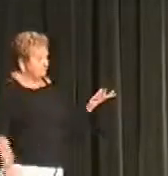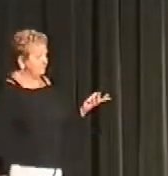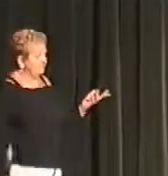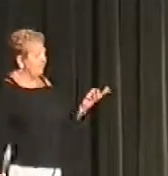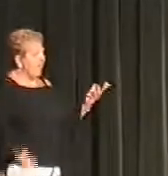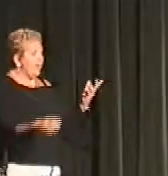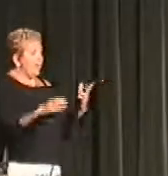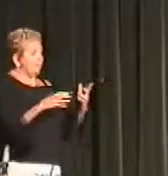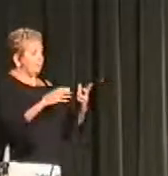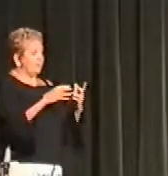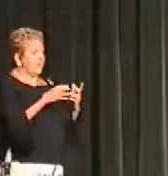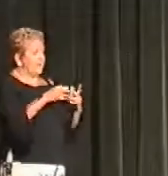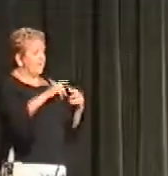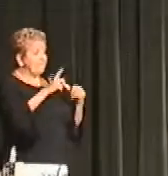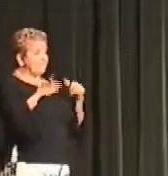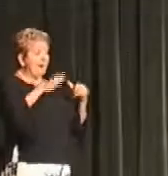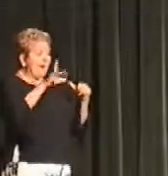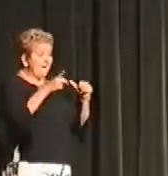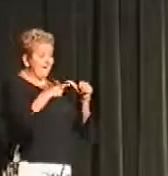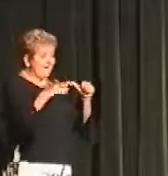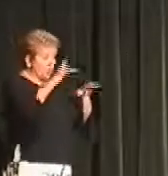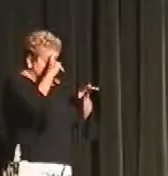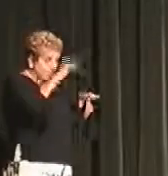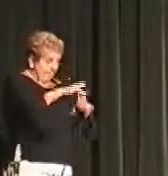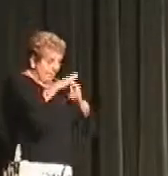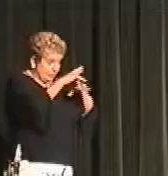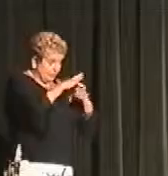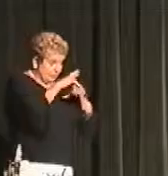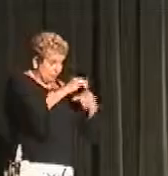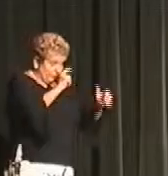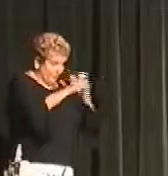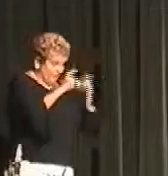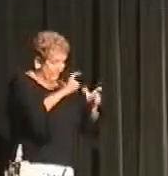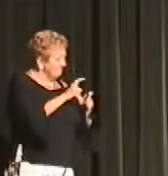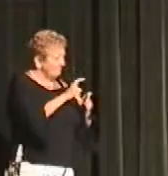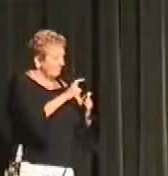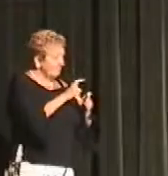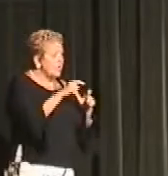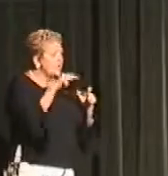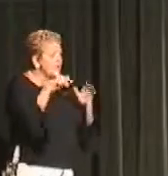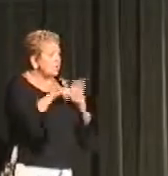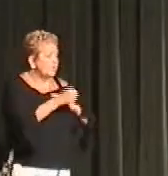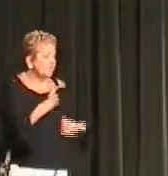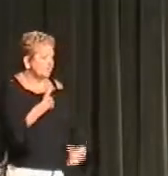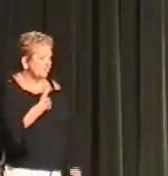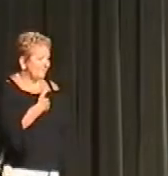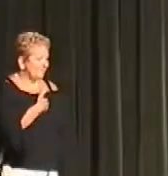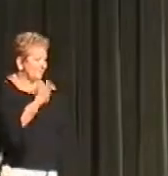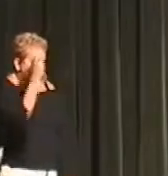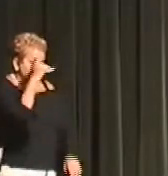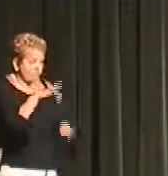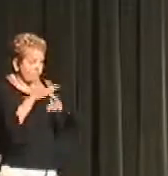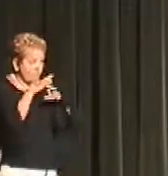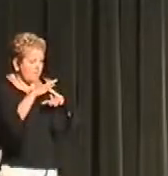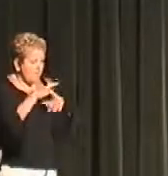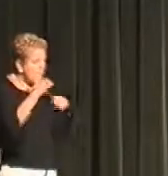my first obsession. Suicide was. And from as far back as I can remember, which is about 5 years old,